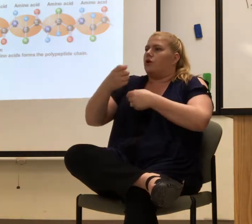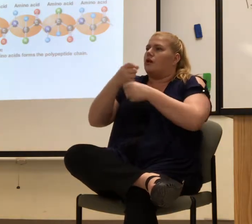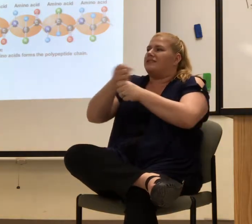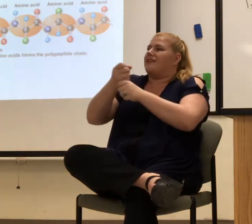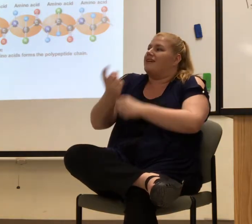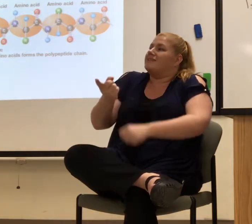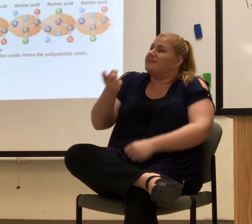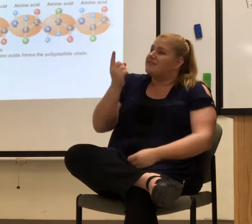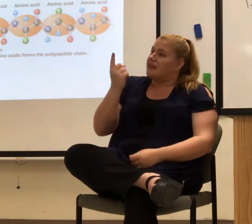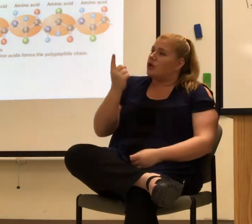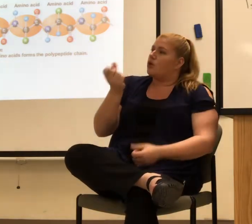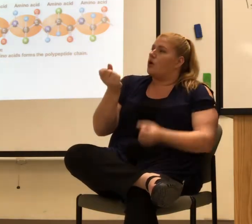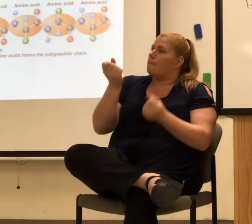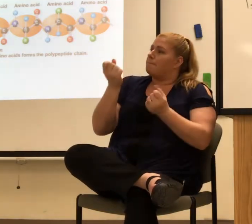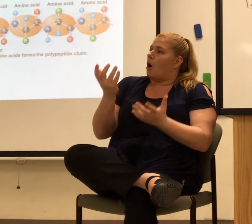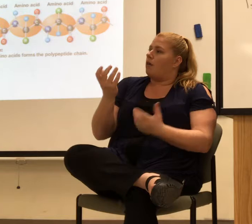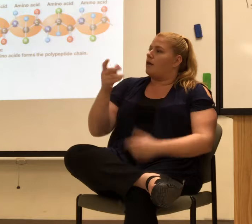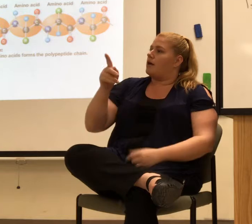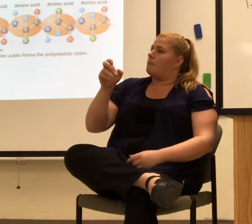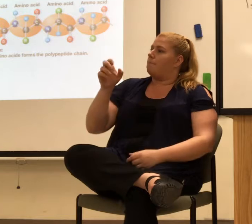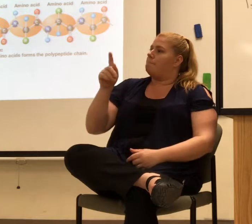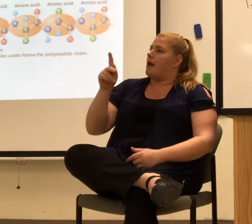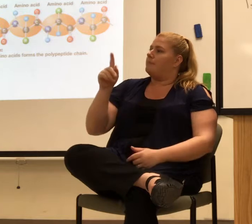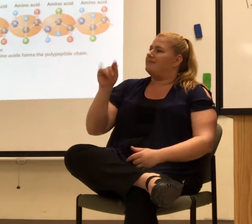polypeptide chain.